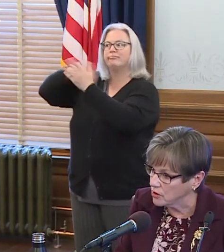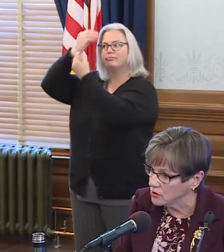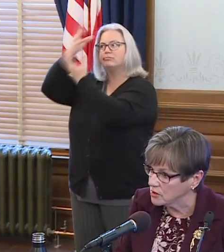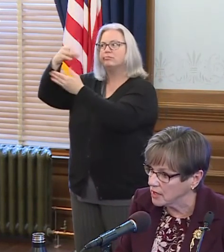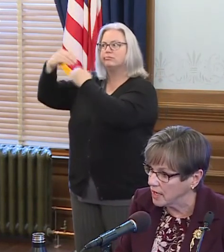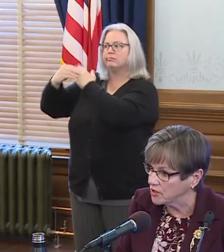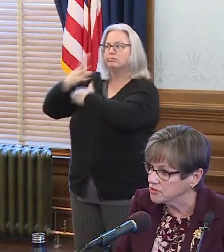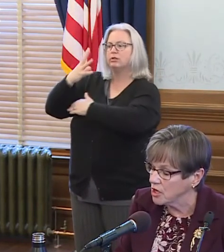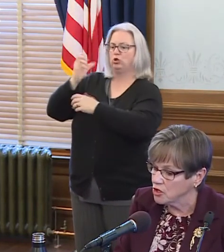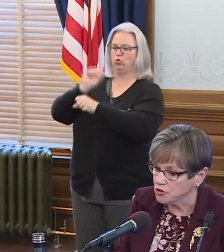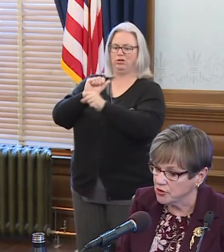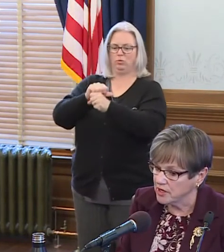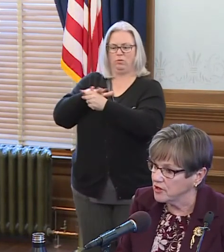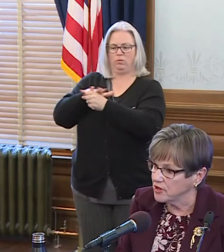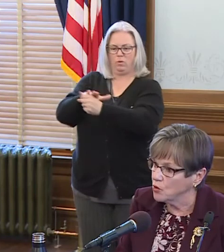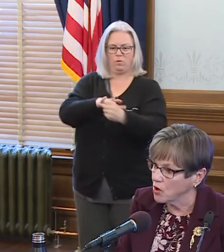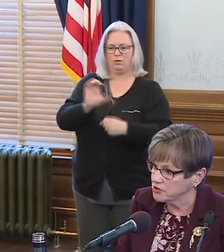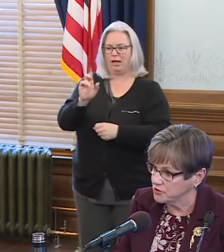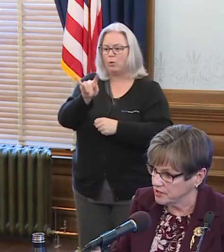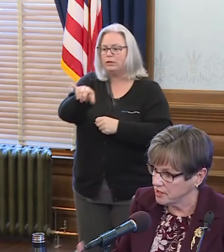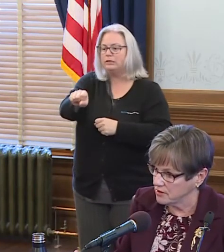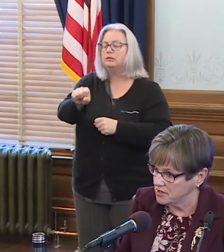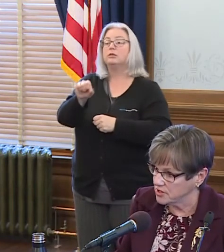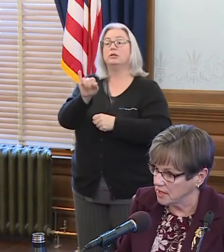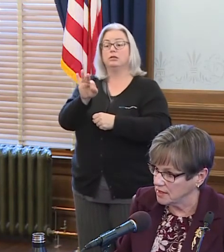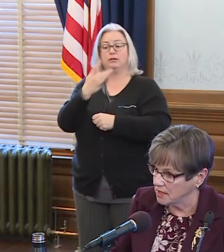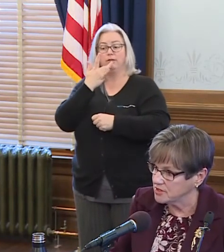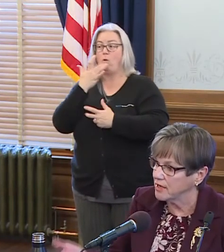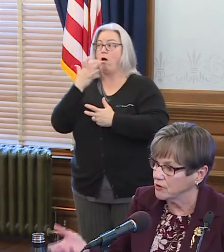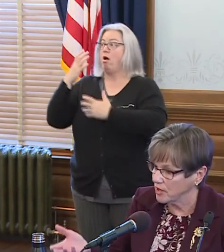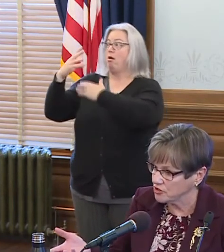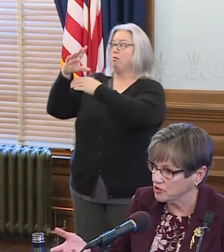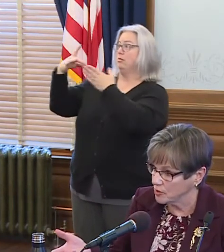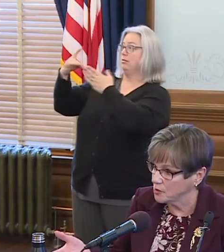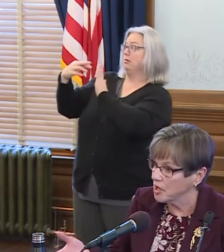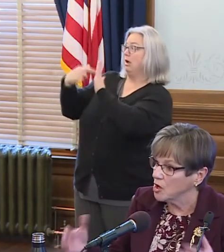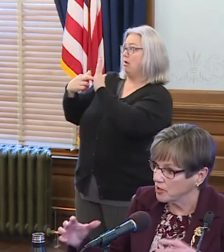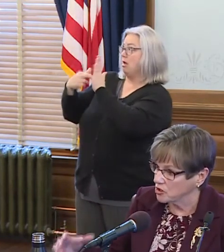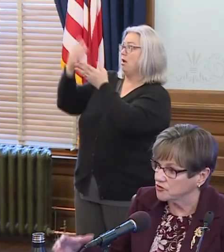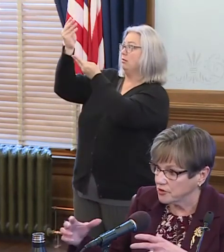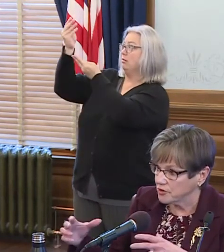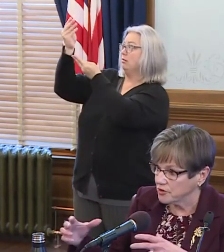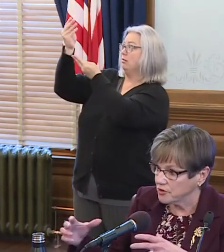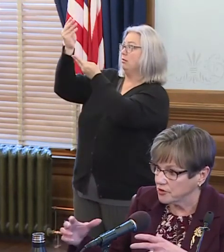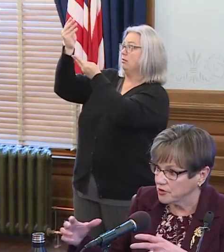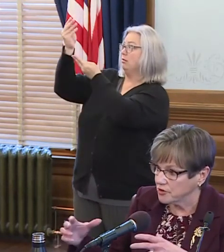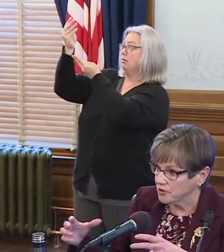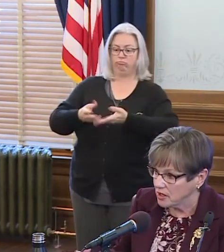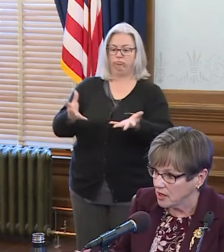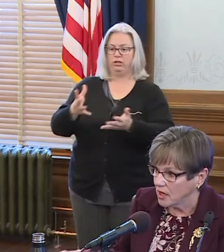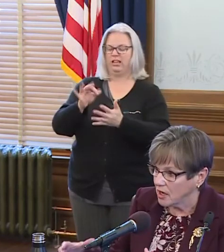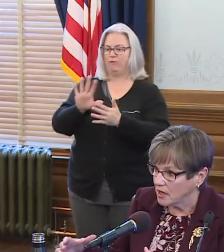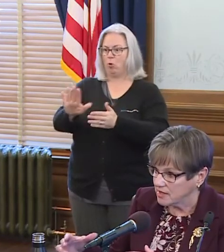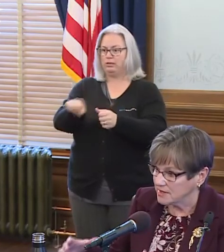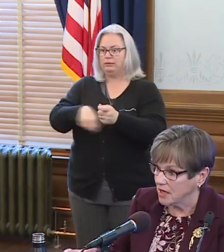with our local counties so that if they want to take these guidelines and ratchet them up, because for their specific